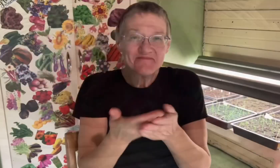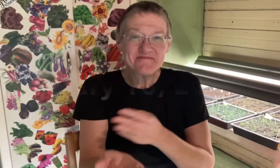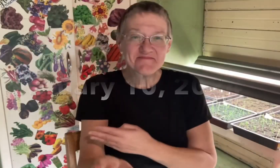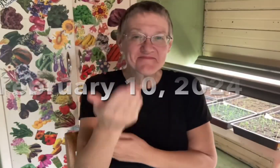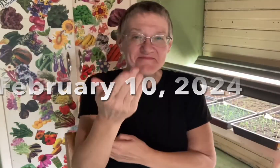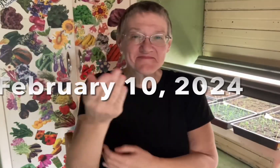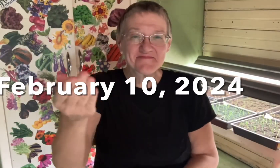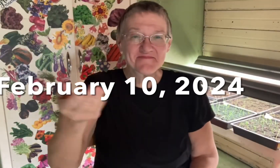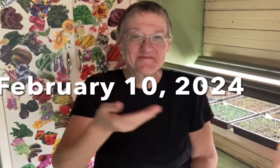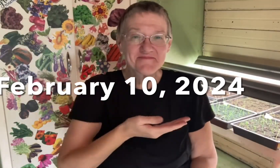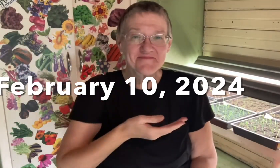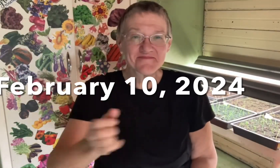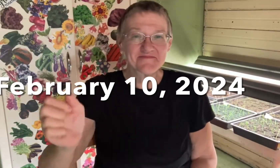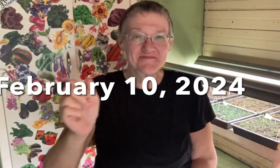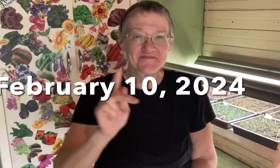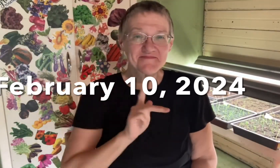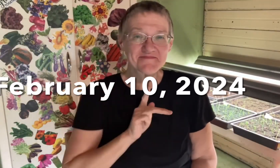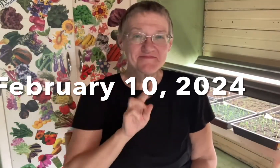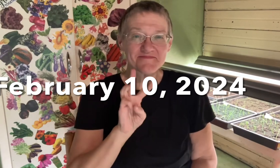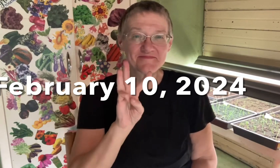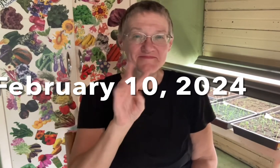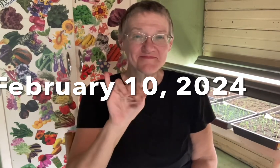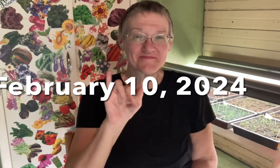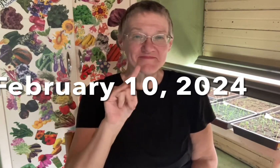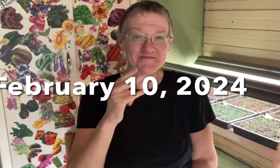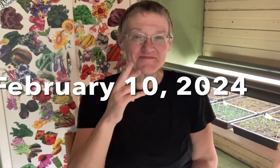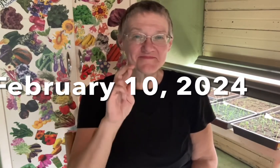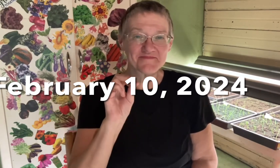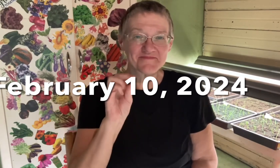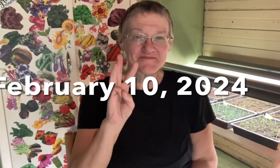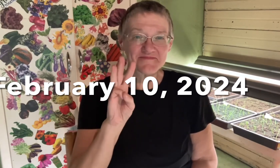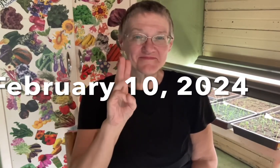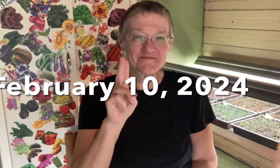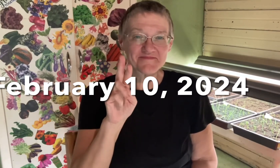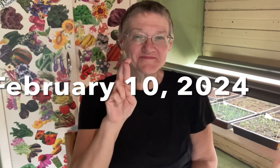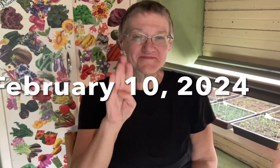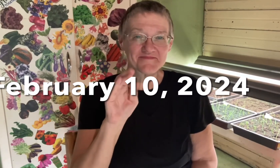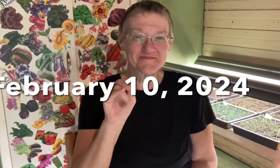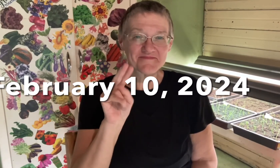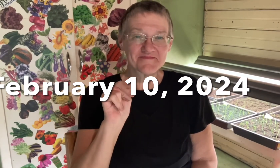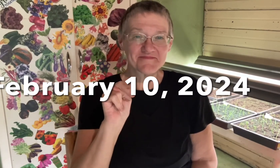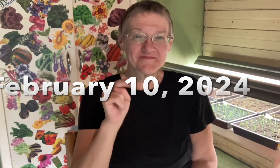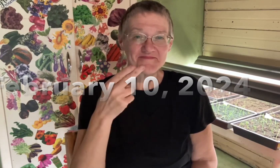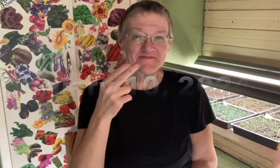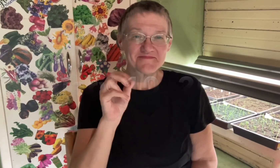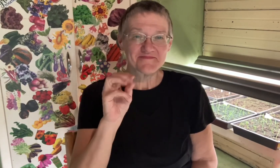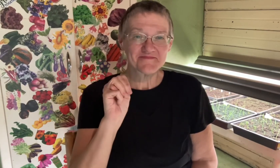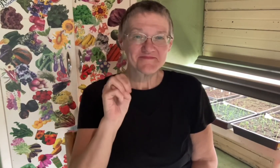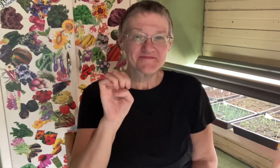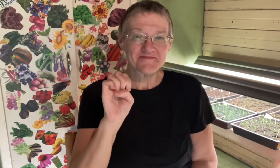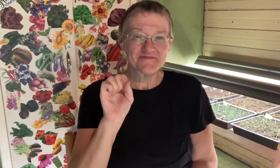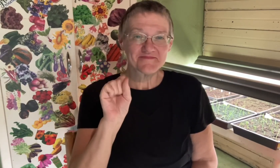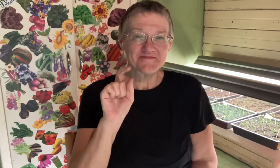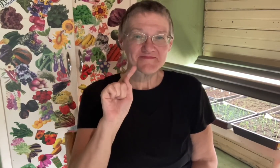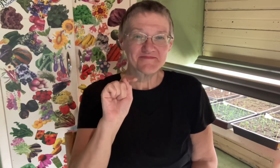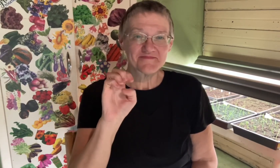Good morning and welcome back to Withrow Urban Homestead.